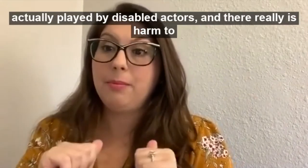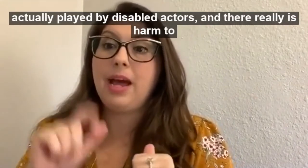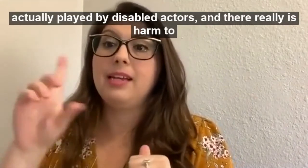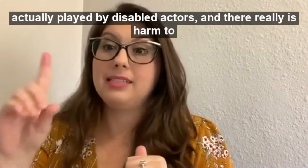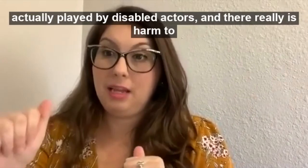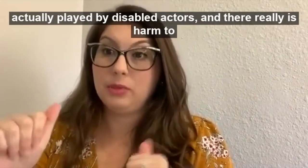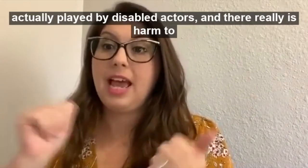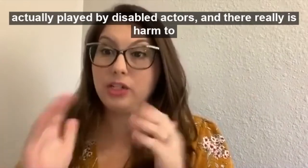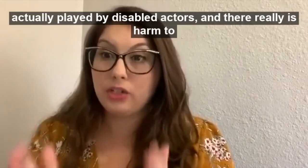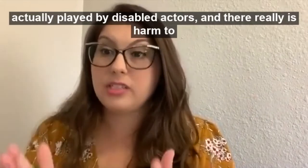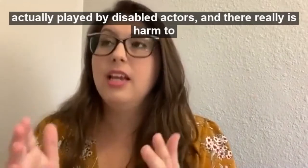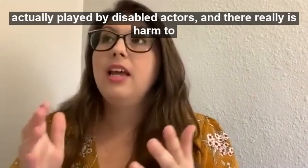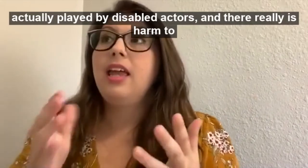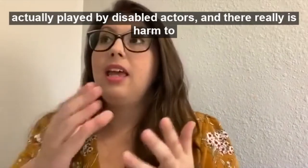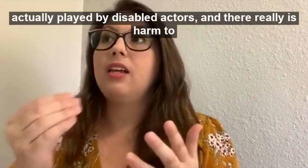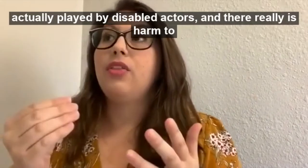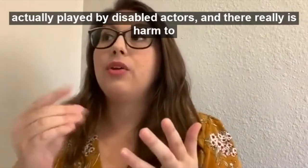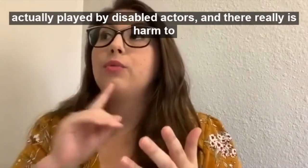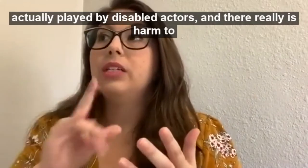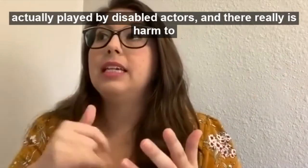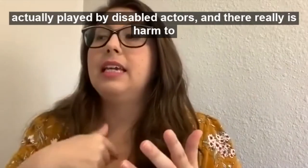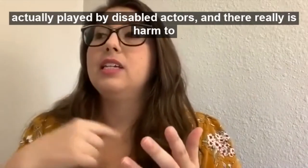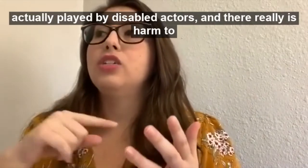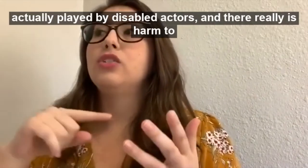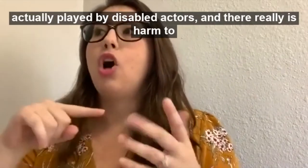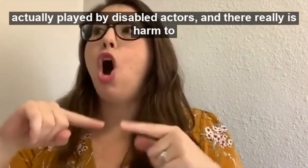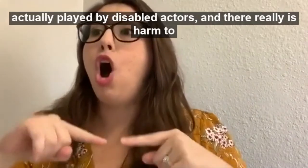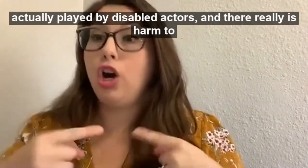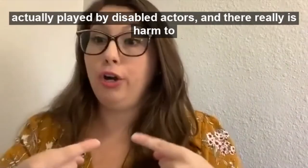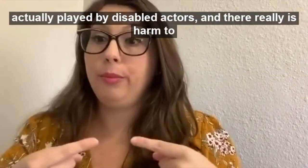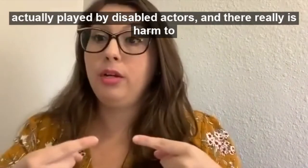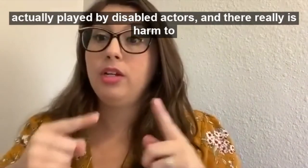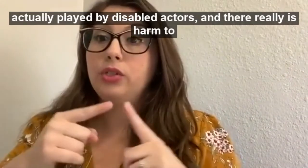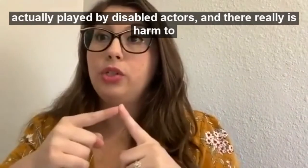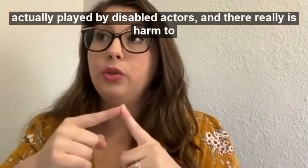by disabled actors. And there really is harm to